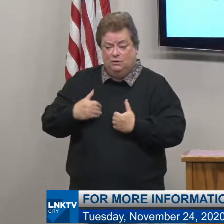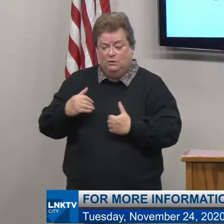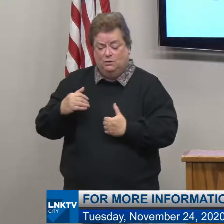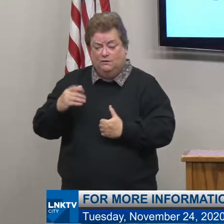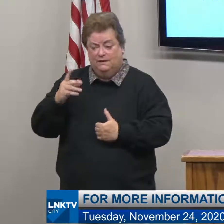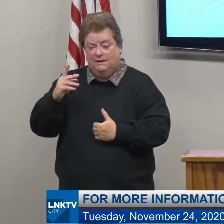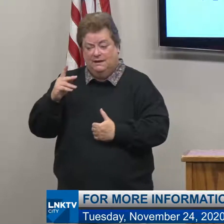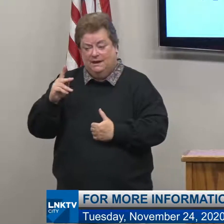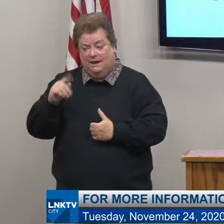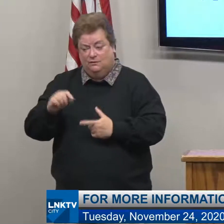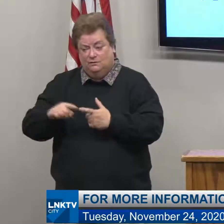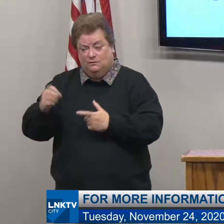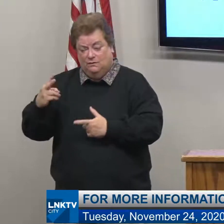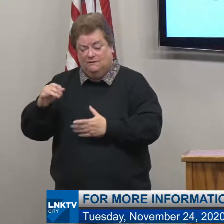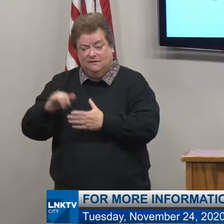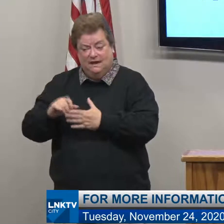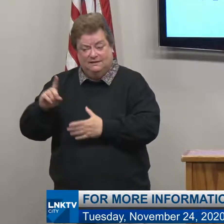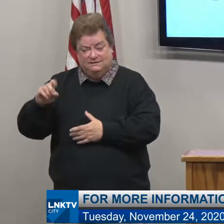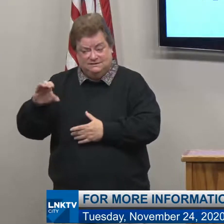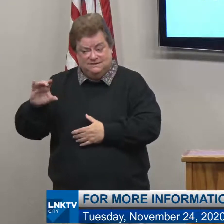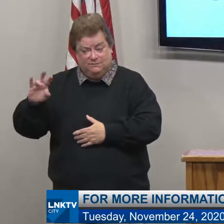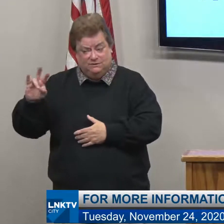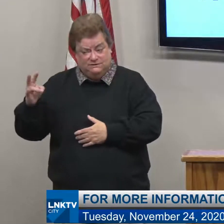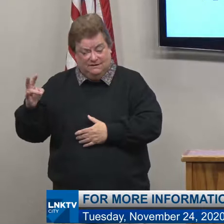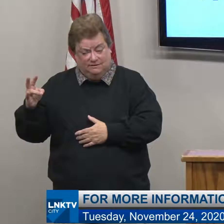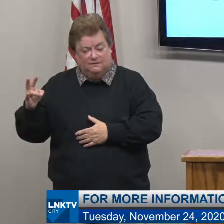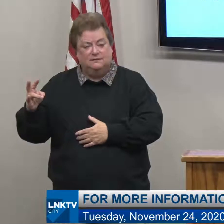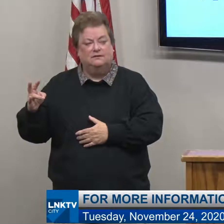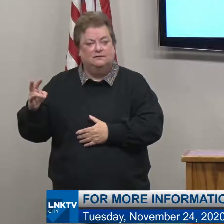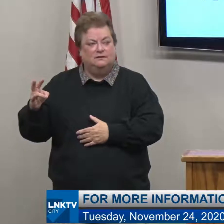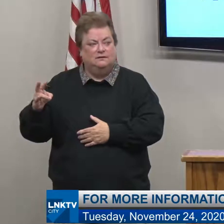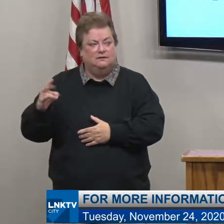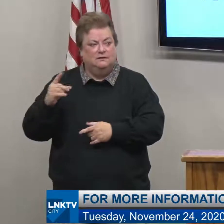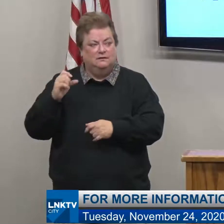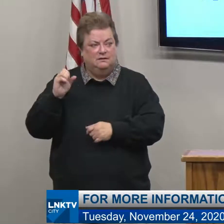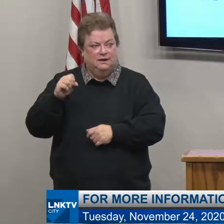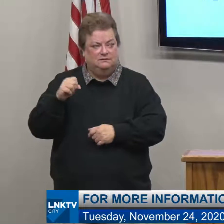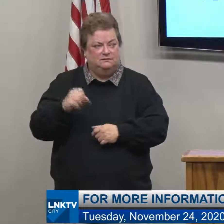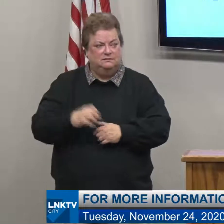that still has a December 7th date, correct? That's correct, Bill.